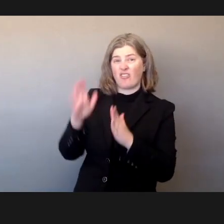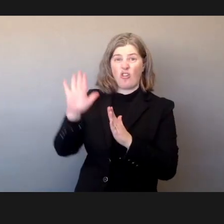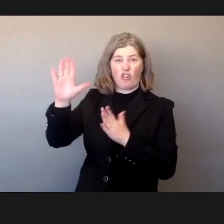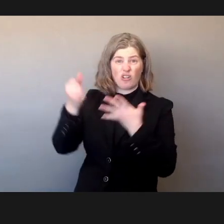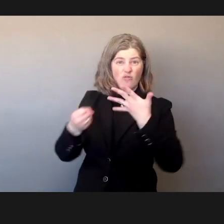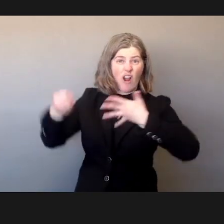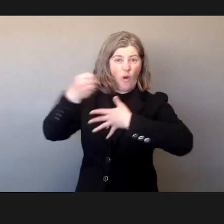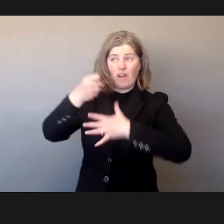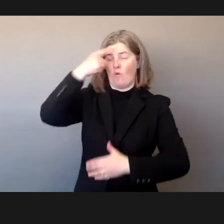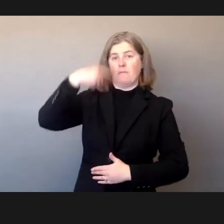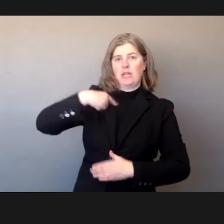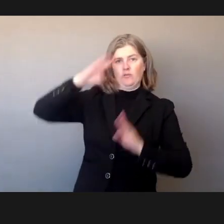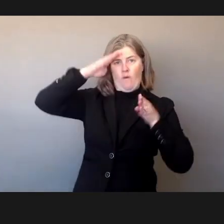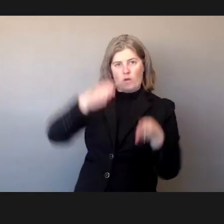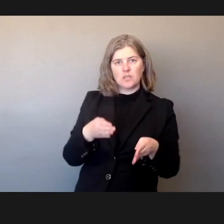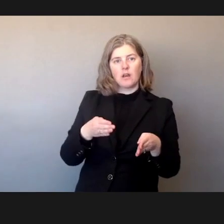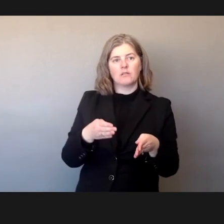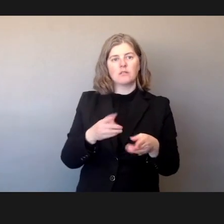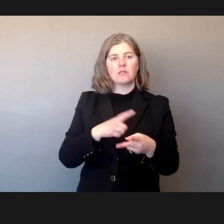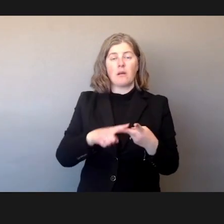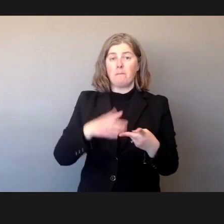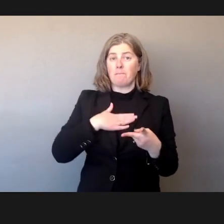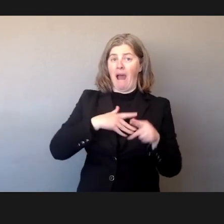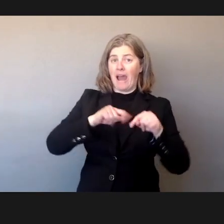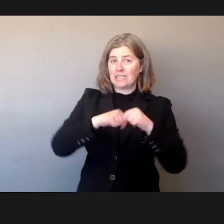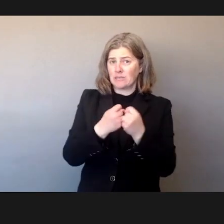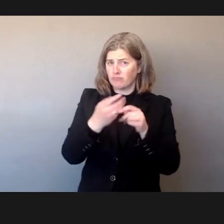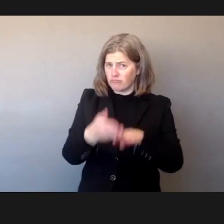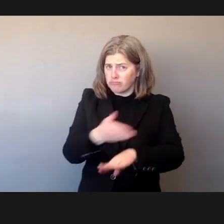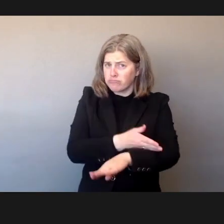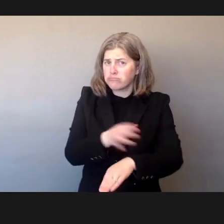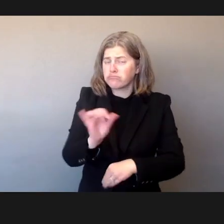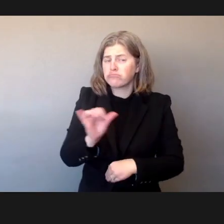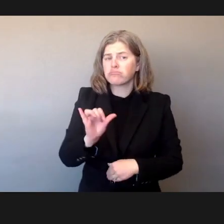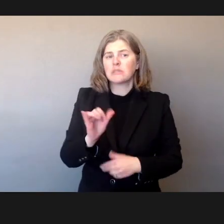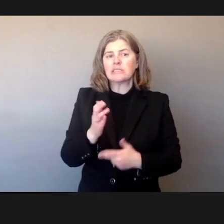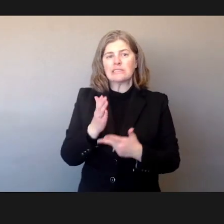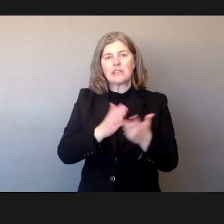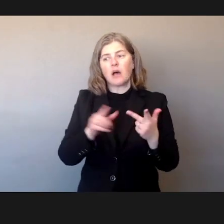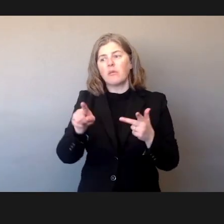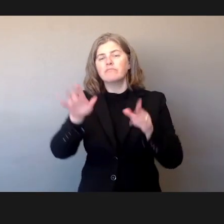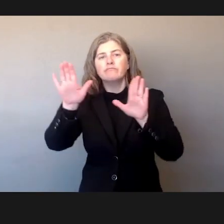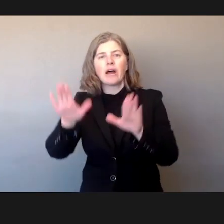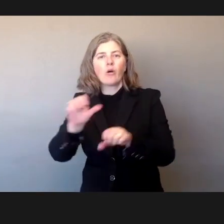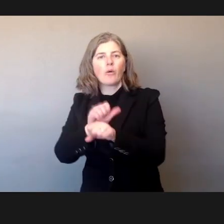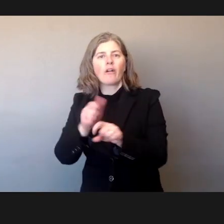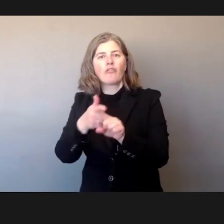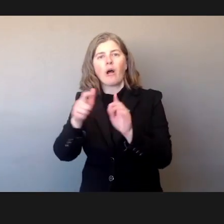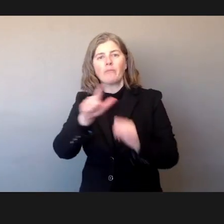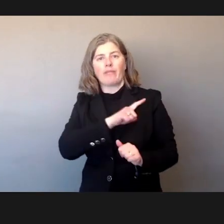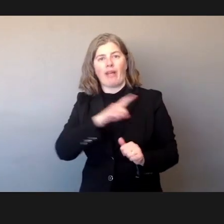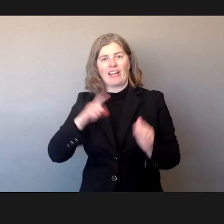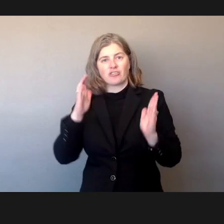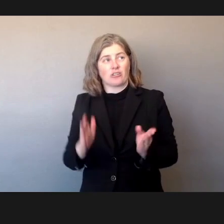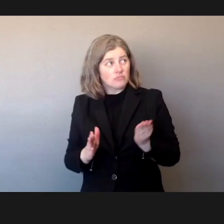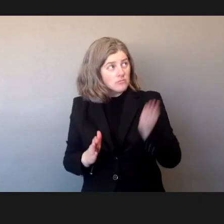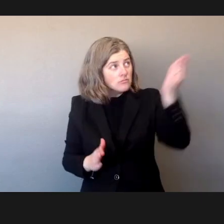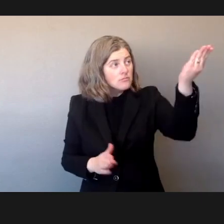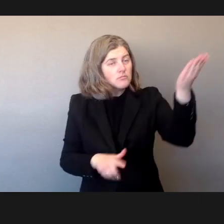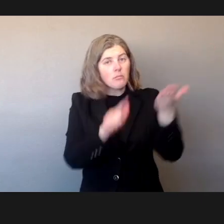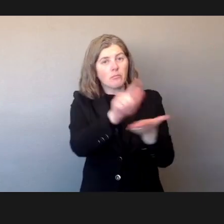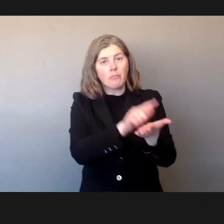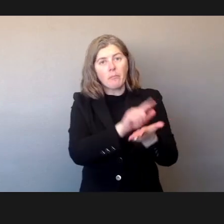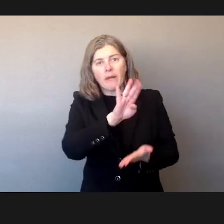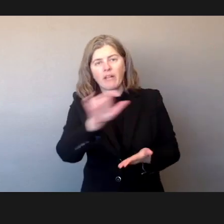for me, the work my team has done, some of the excellent work legislators have done on a variety